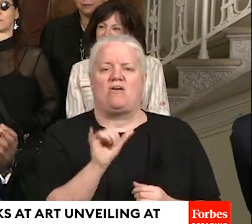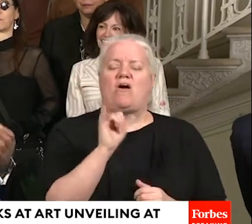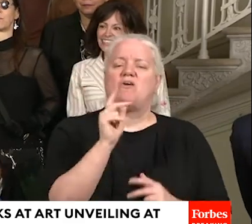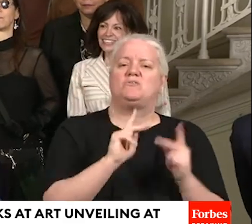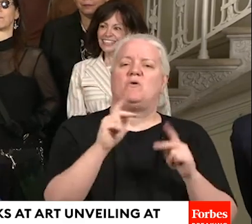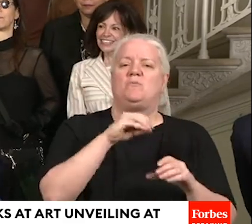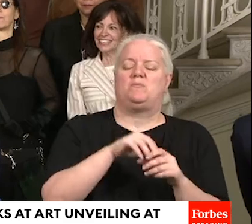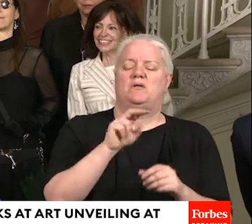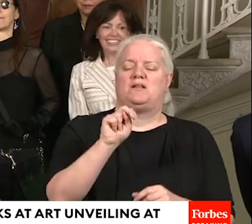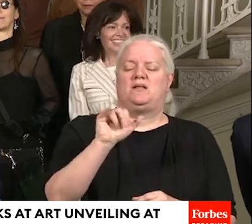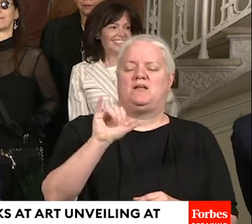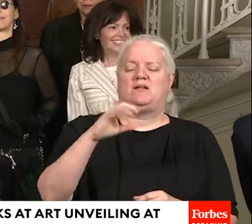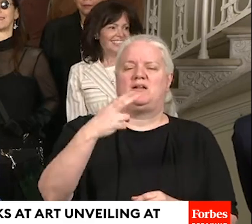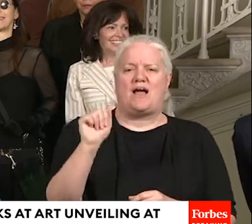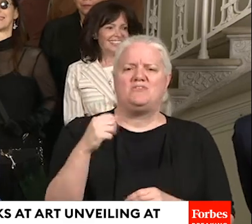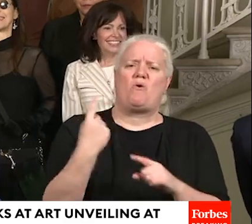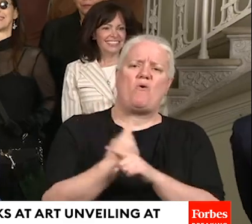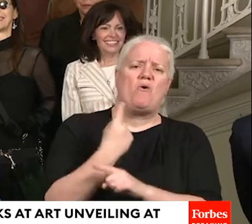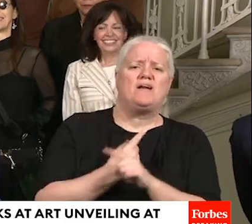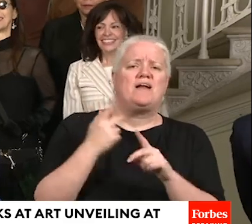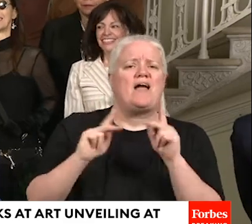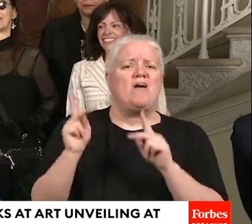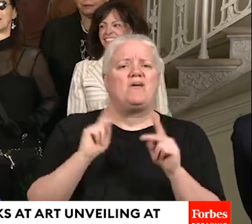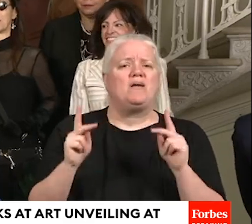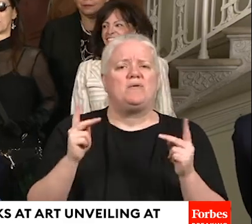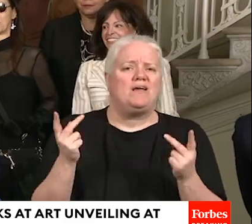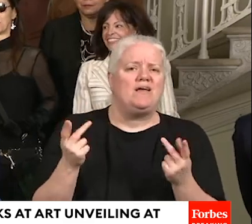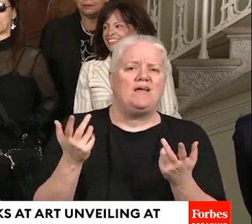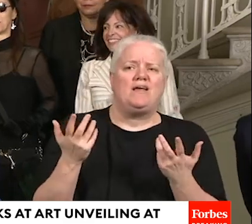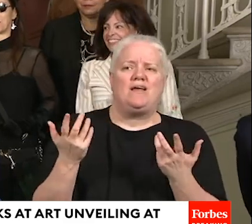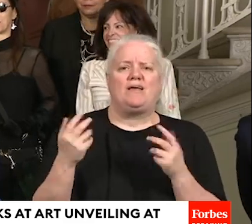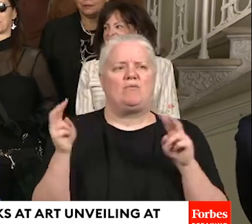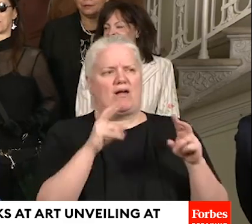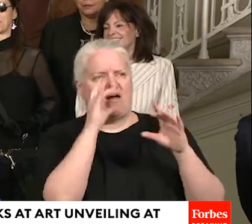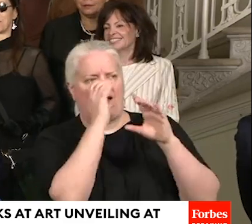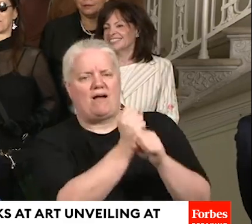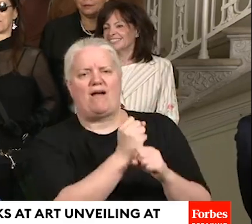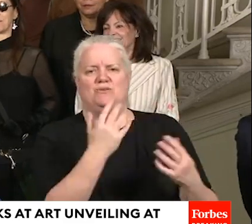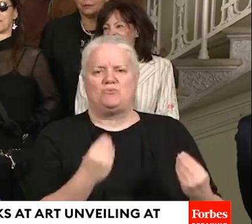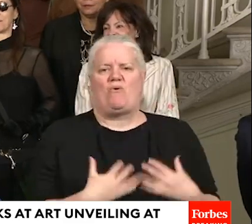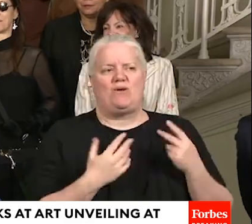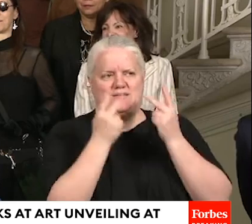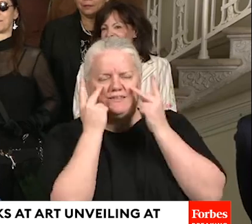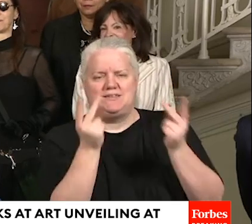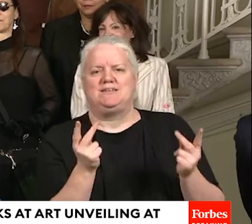and Bakem. You know, just ordinary people have enjoyed and seeing